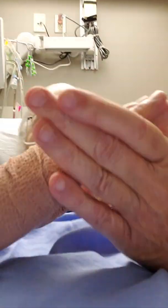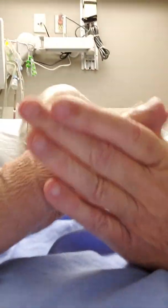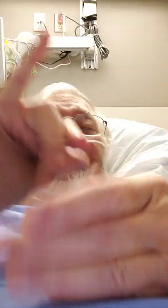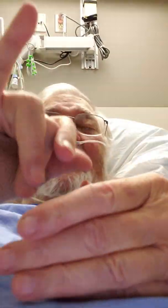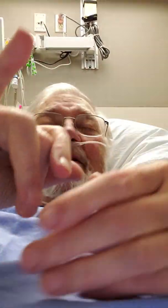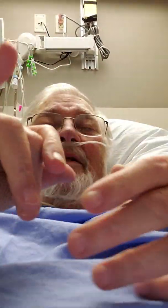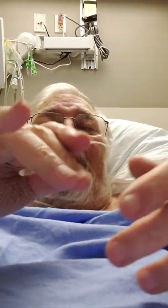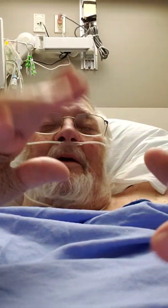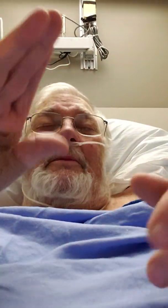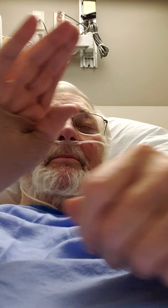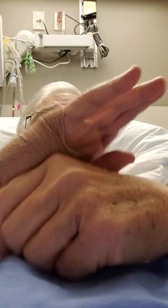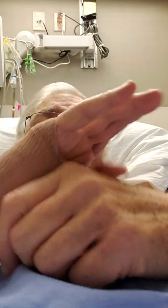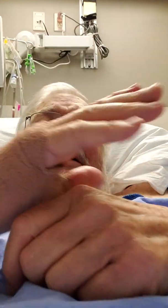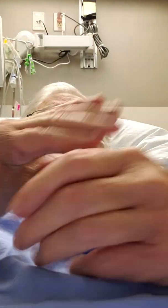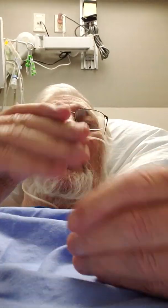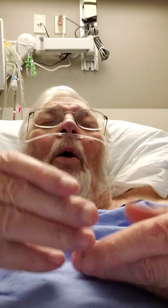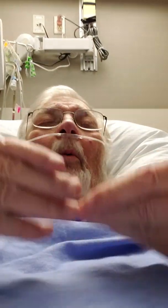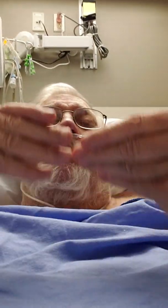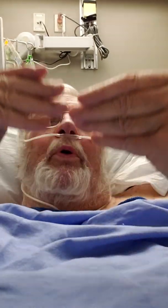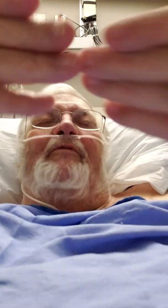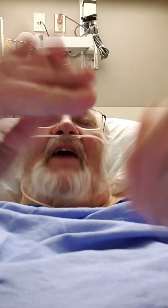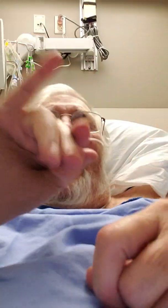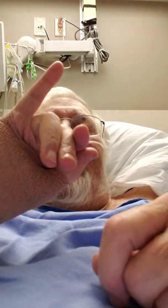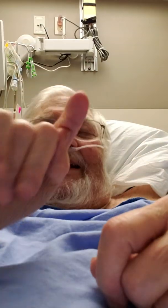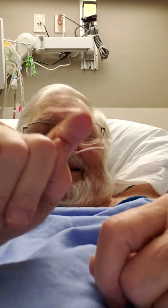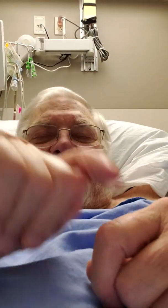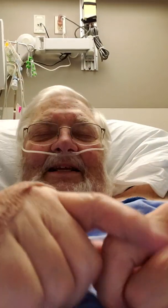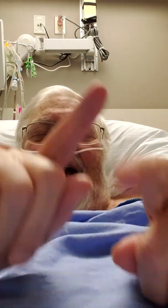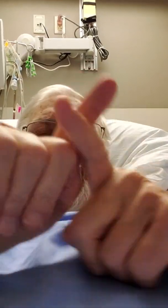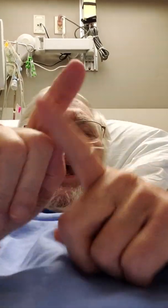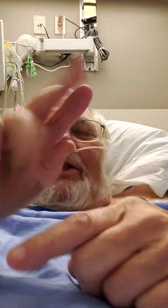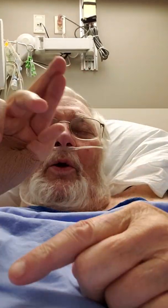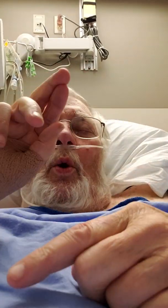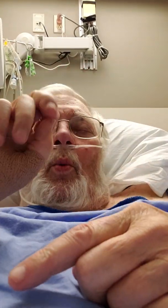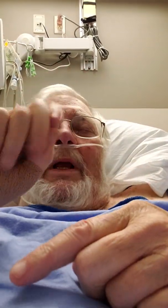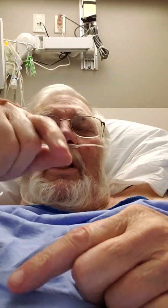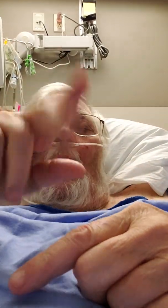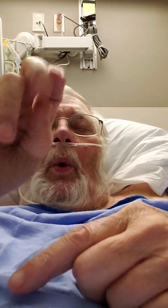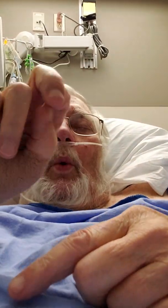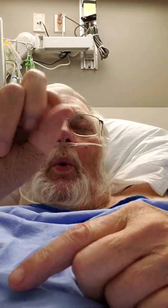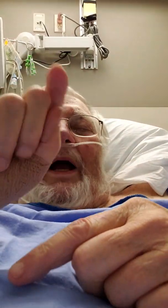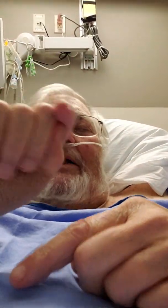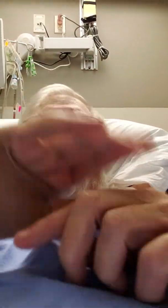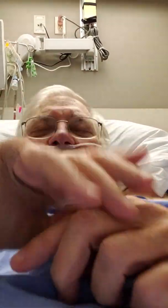stop this business providing as we quit.